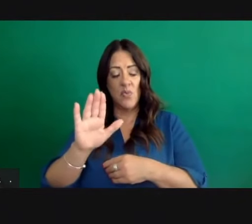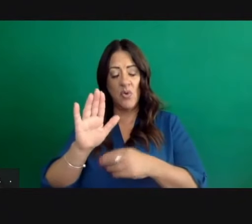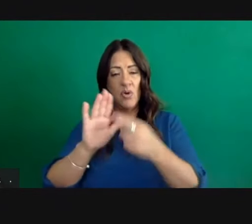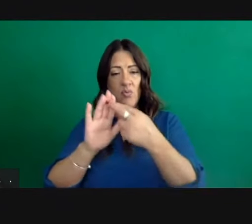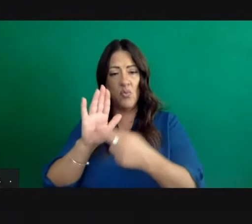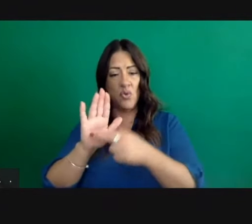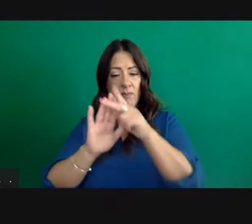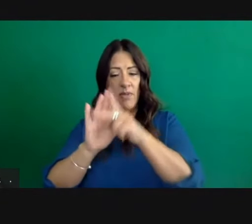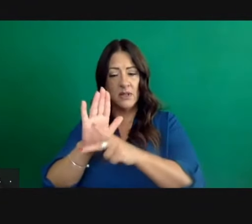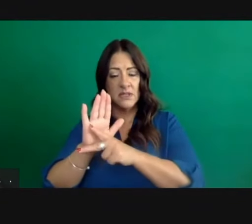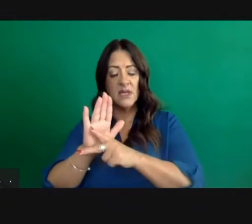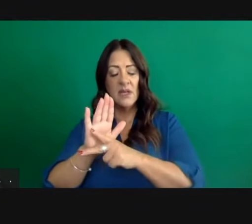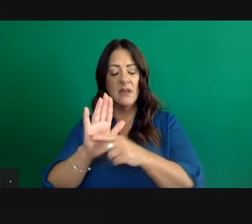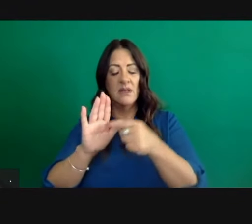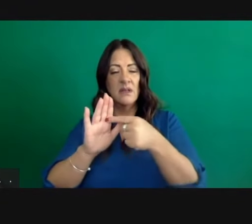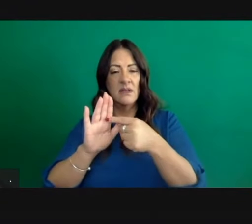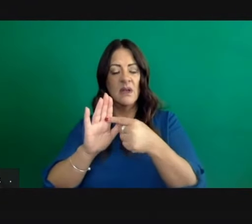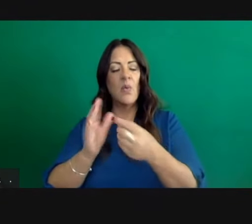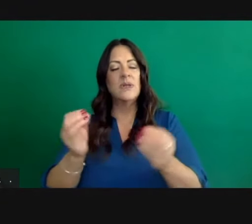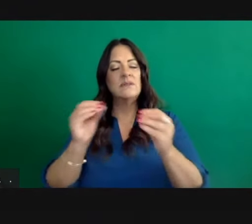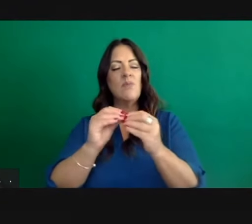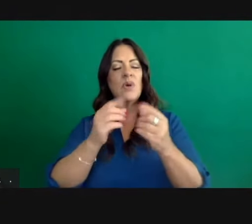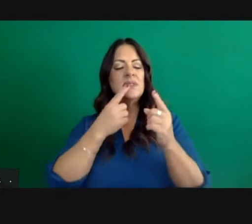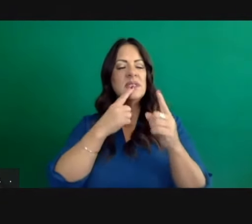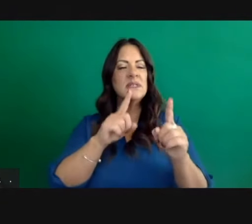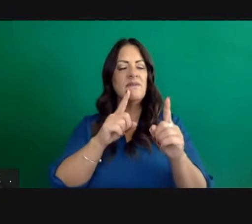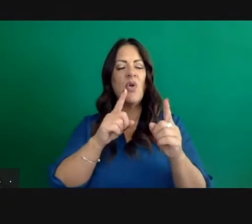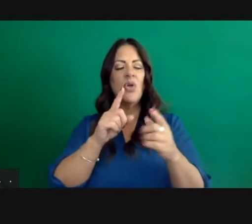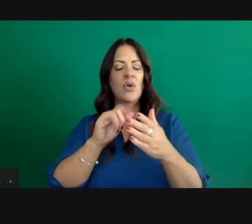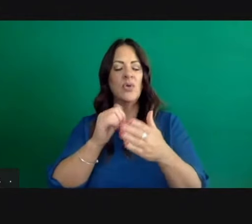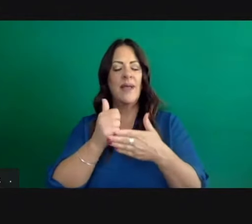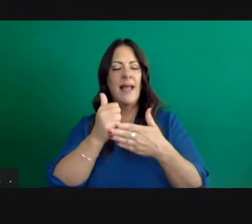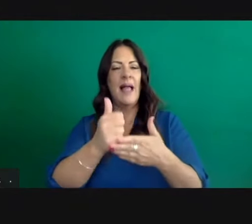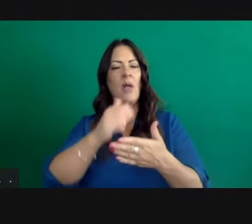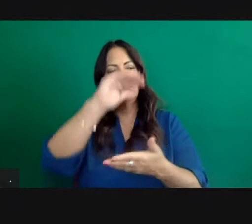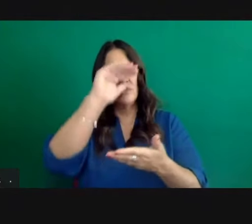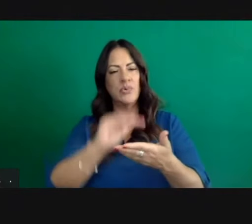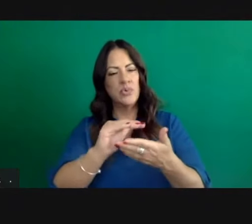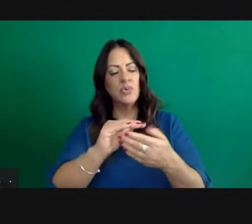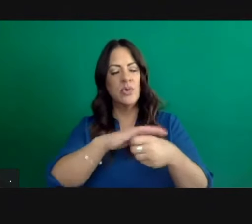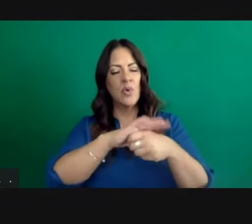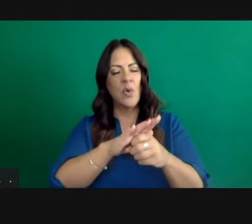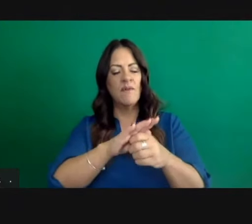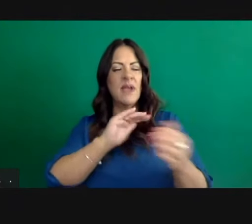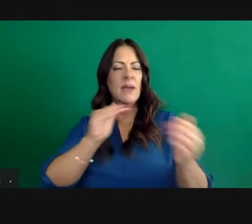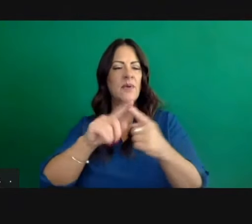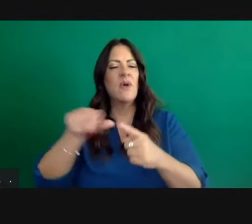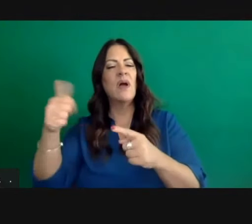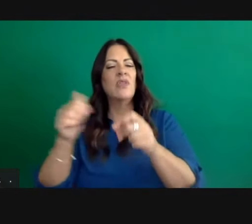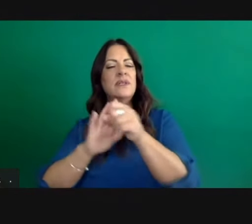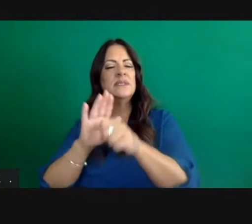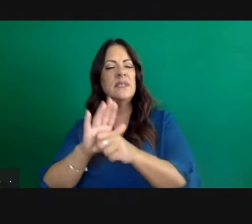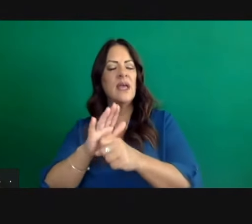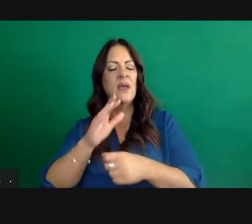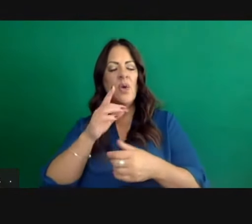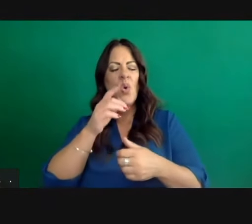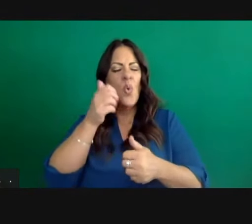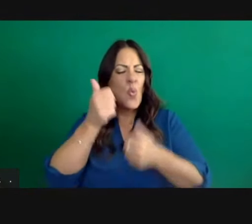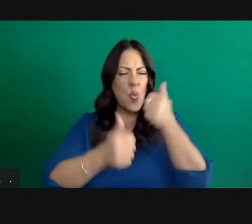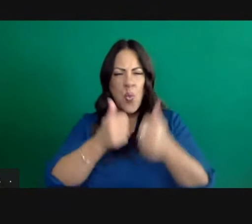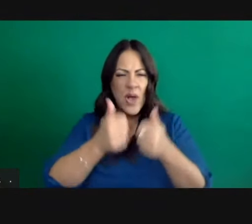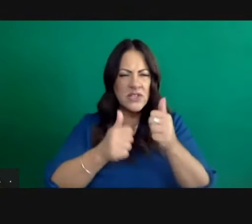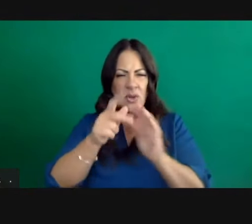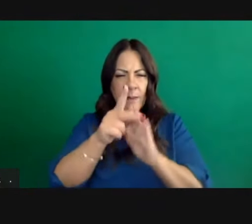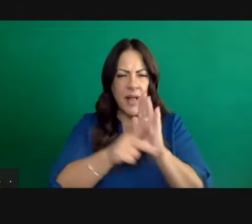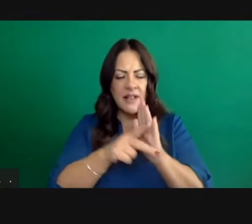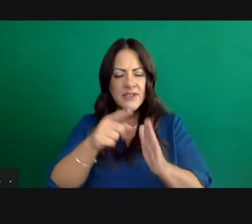cases down more than other parts of the country. Can you be more specific about which sector guidance or which policies? And also